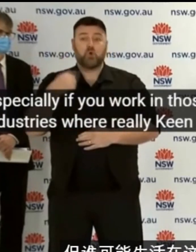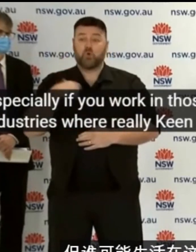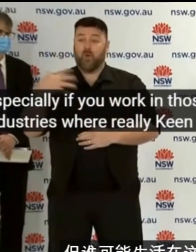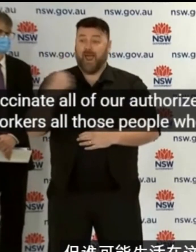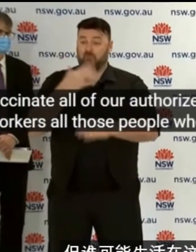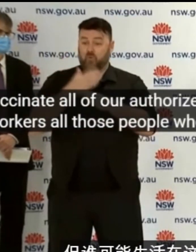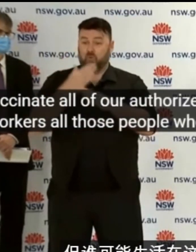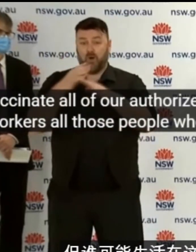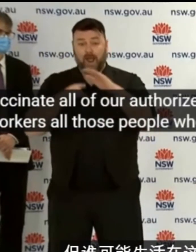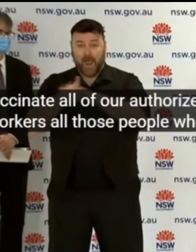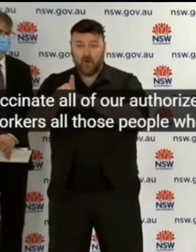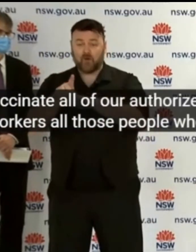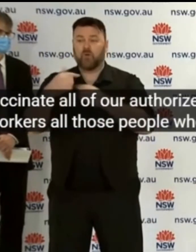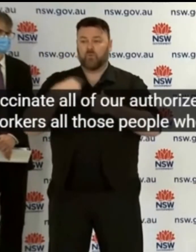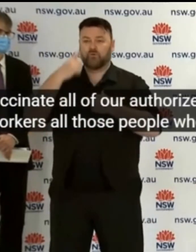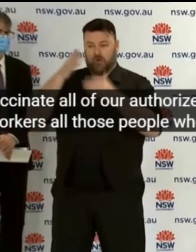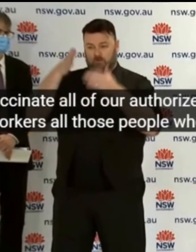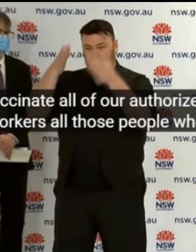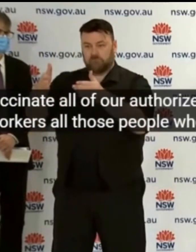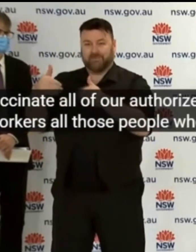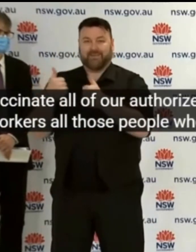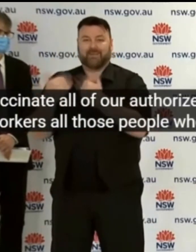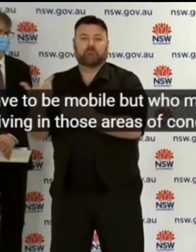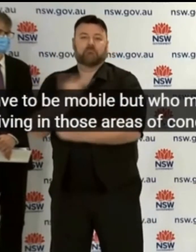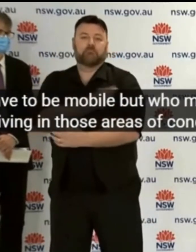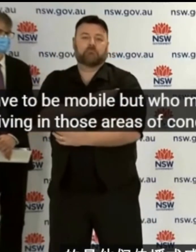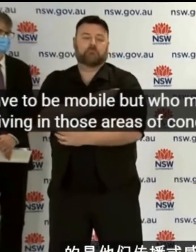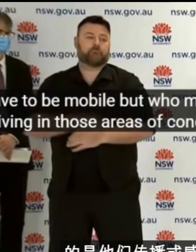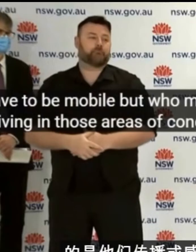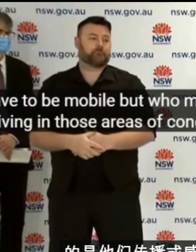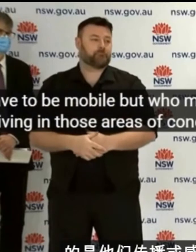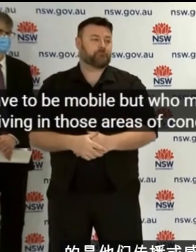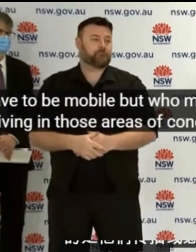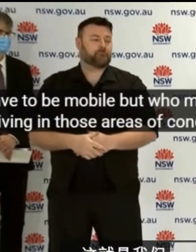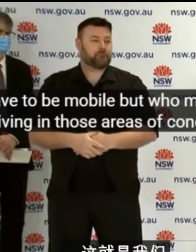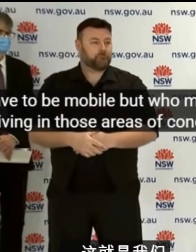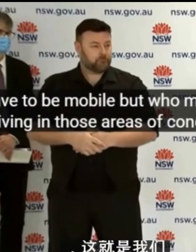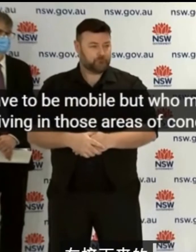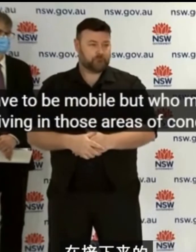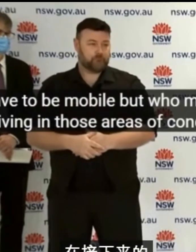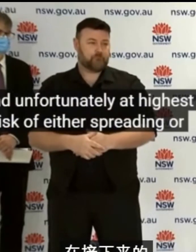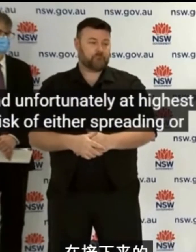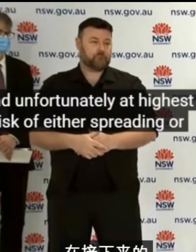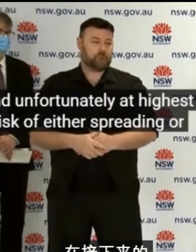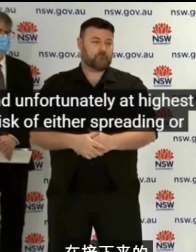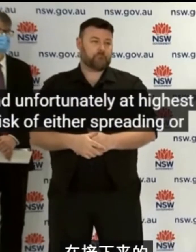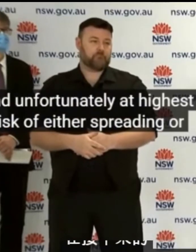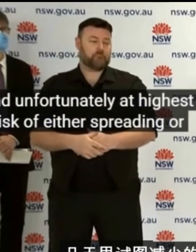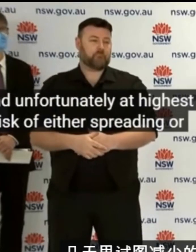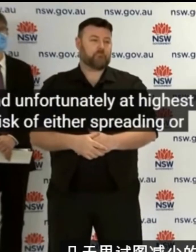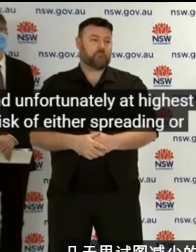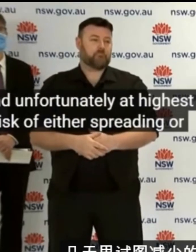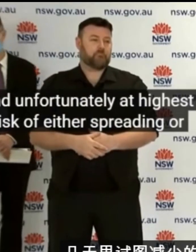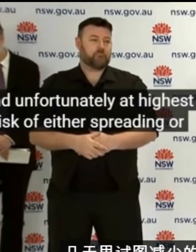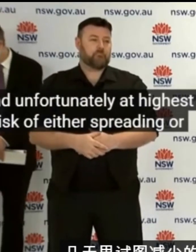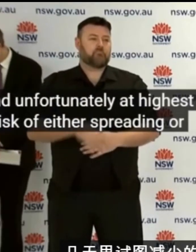concern and unfortunately at highest risk of either spreading or getting the virus, and that's what we're trying to reduce in the next few days. Premier, can I ask you about the